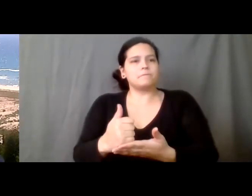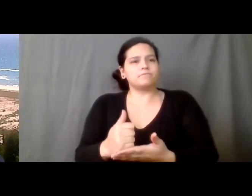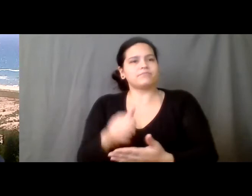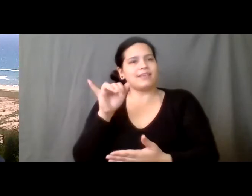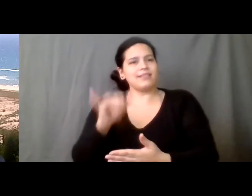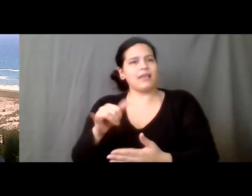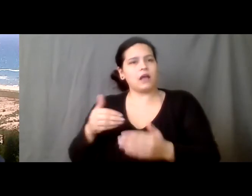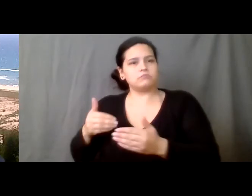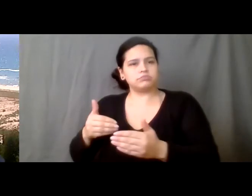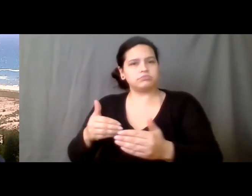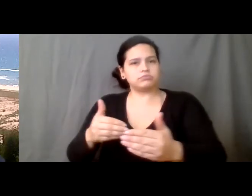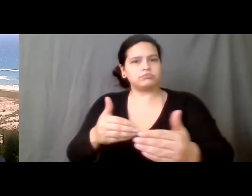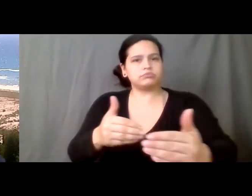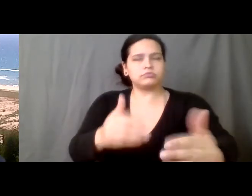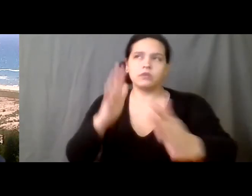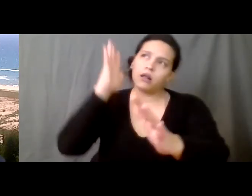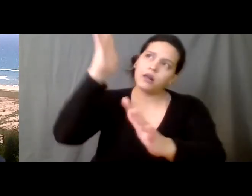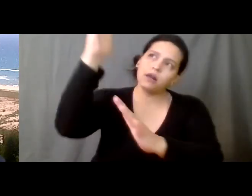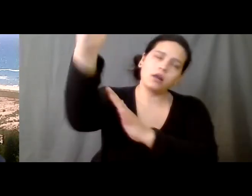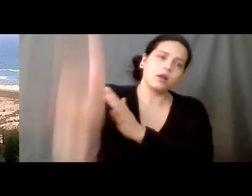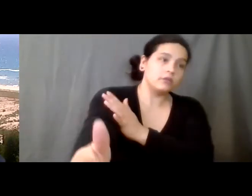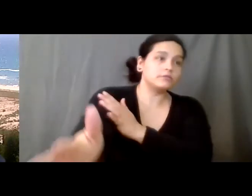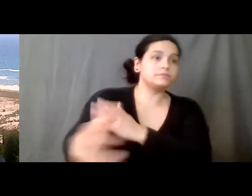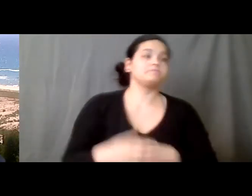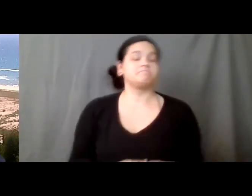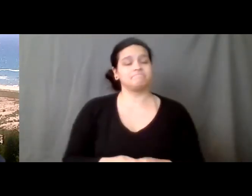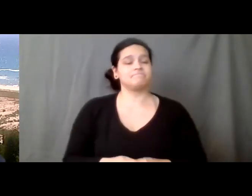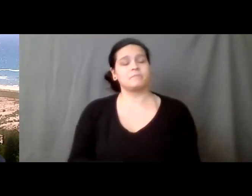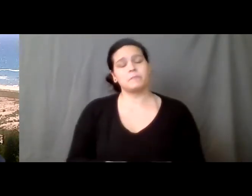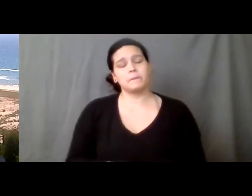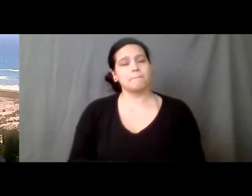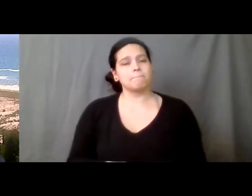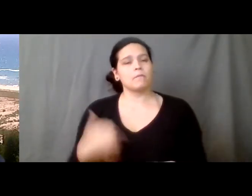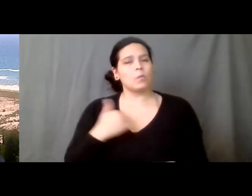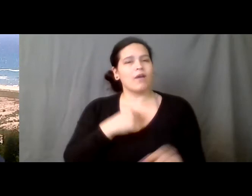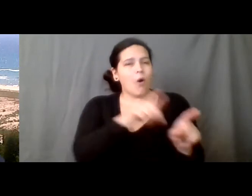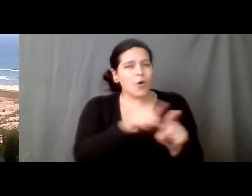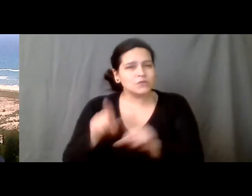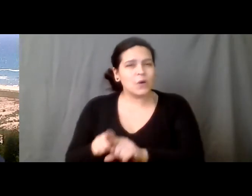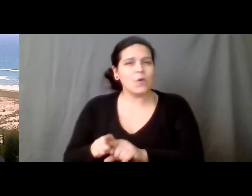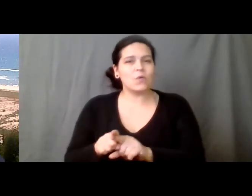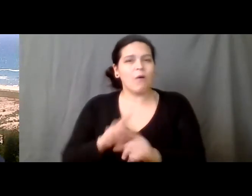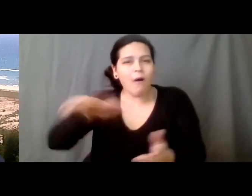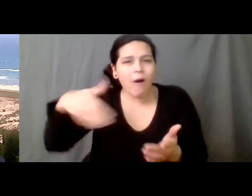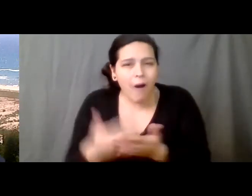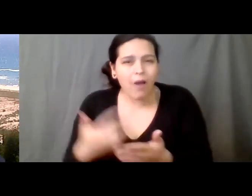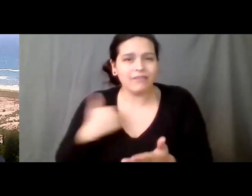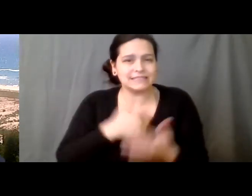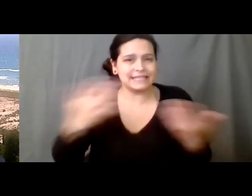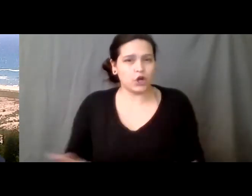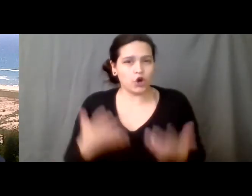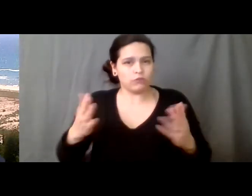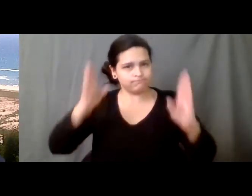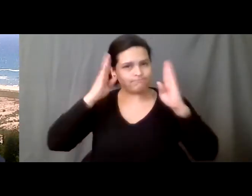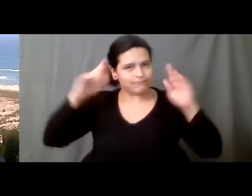those coming generations? But we also, each and every one of us here listening to this, each